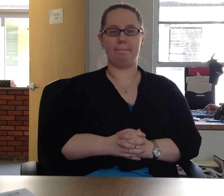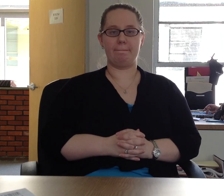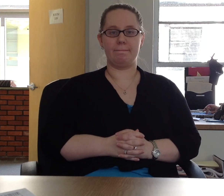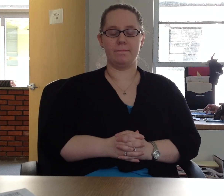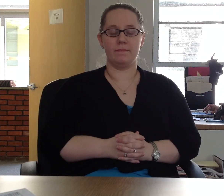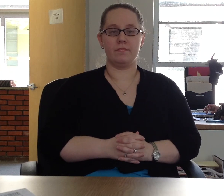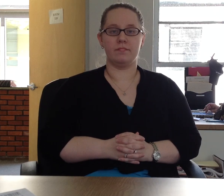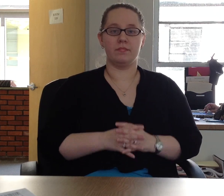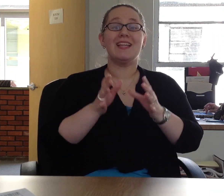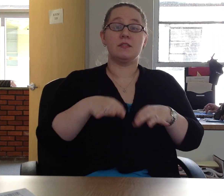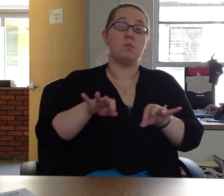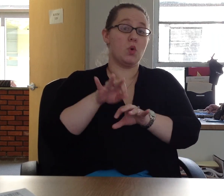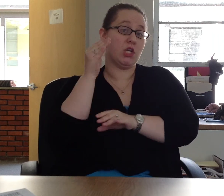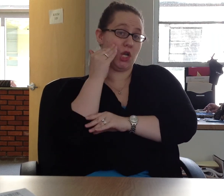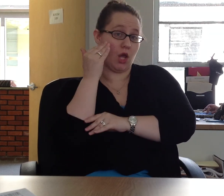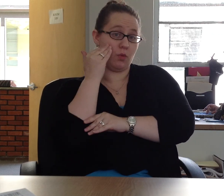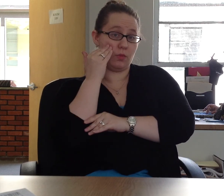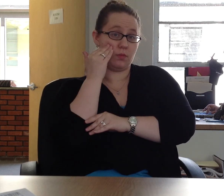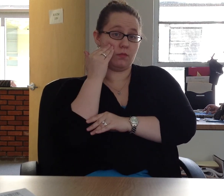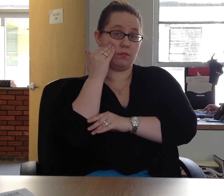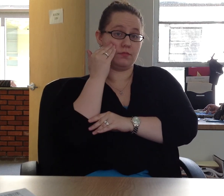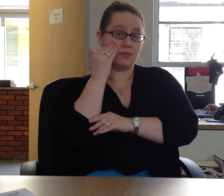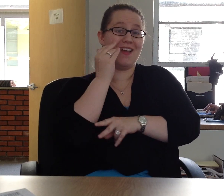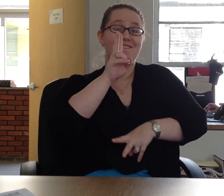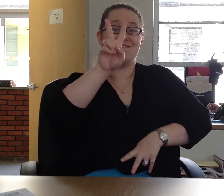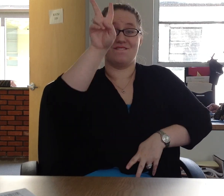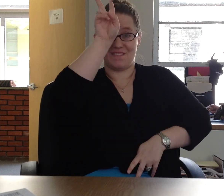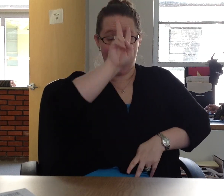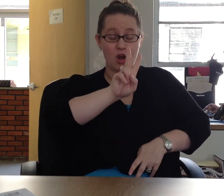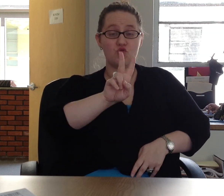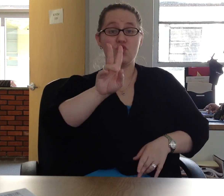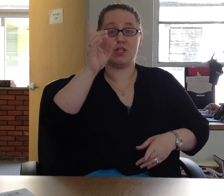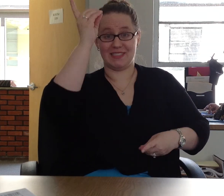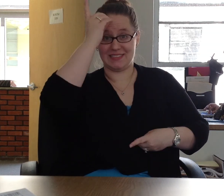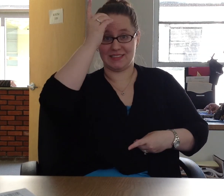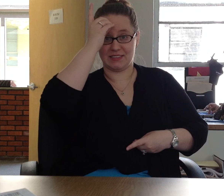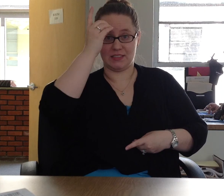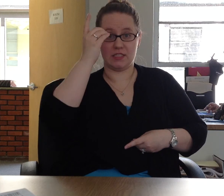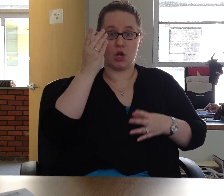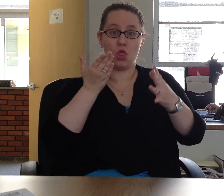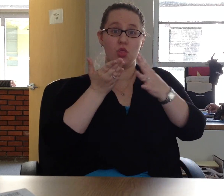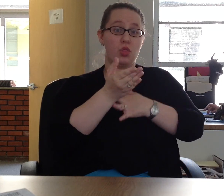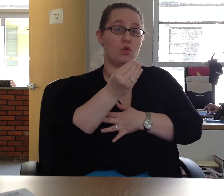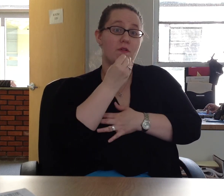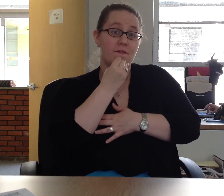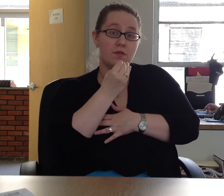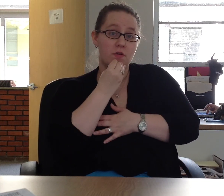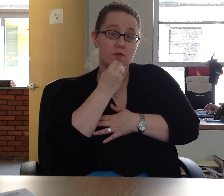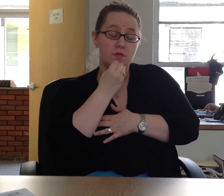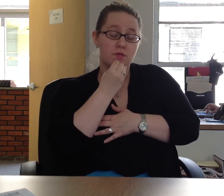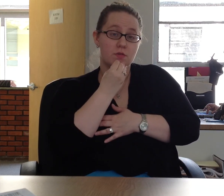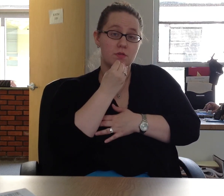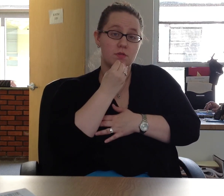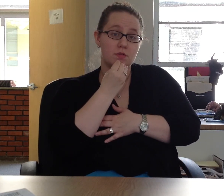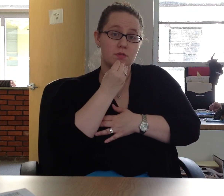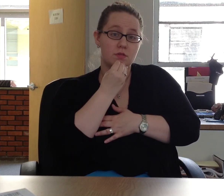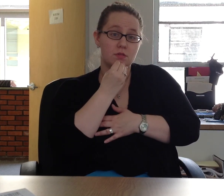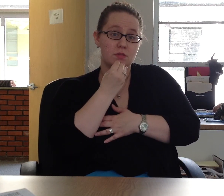It is important to note that viral diseases transmitted by food are usually the result of the poor